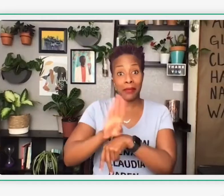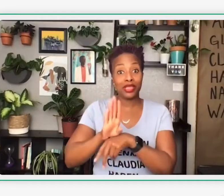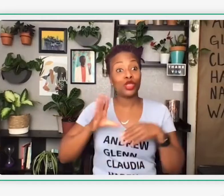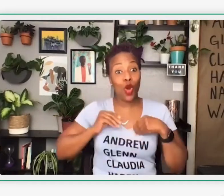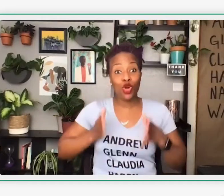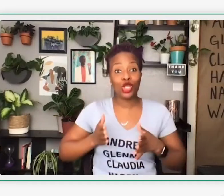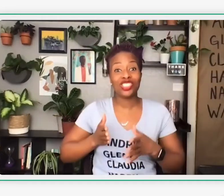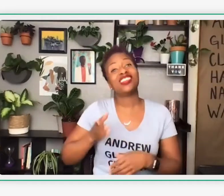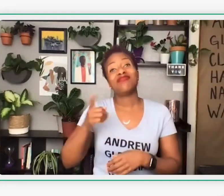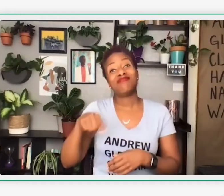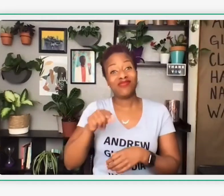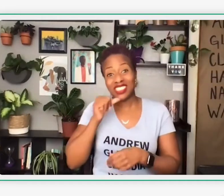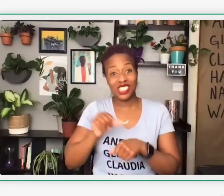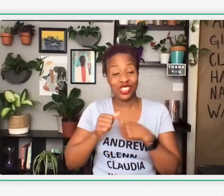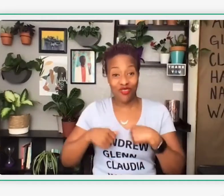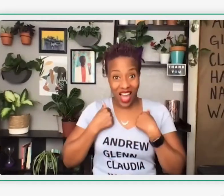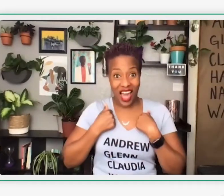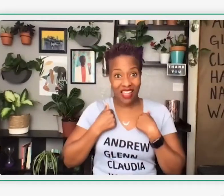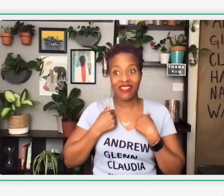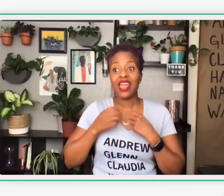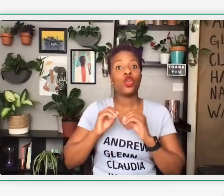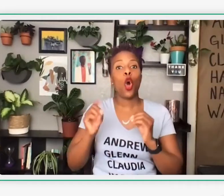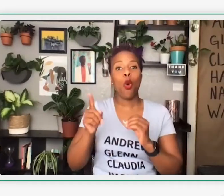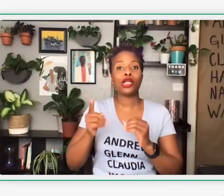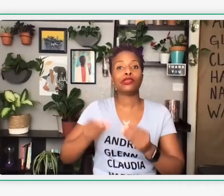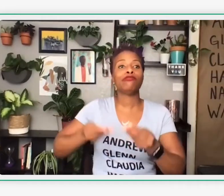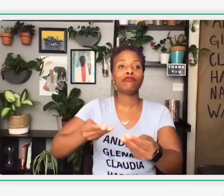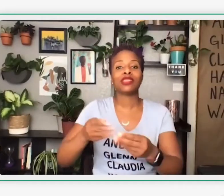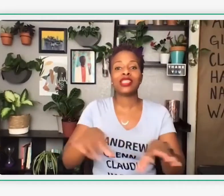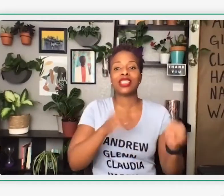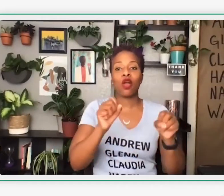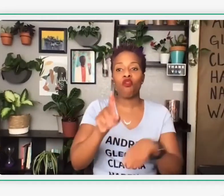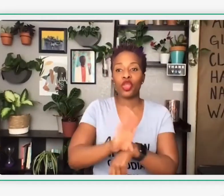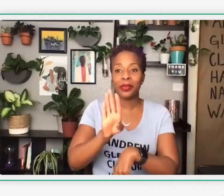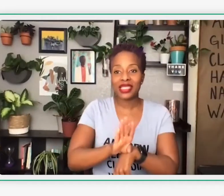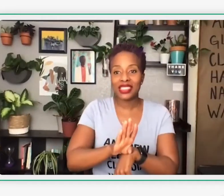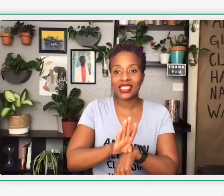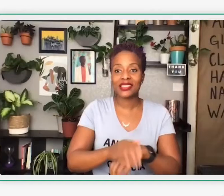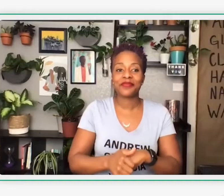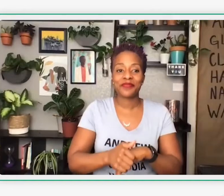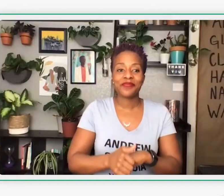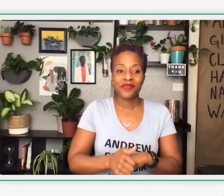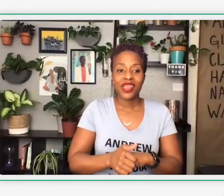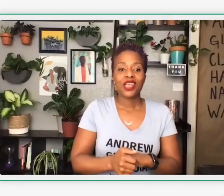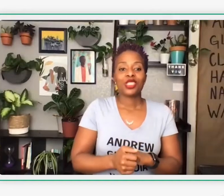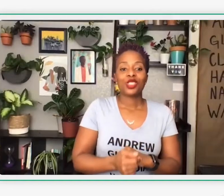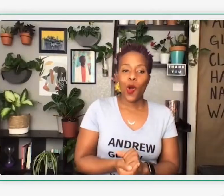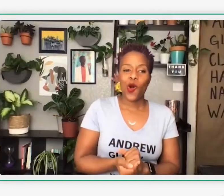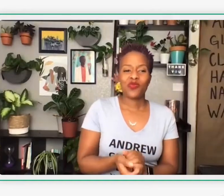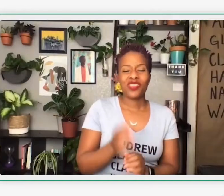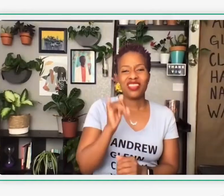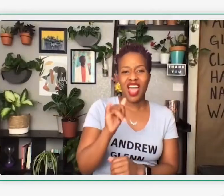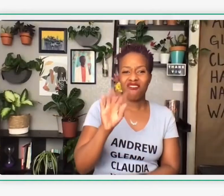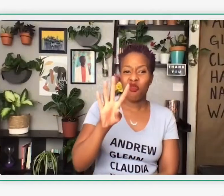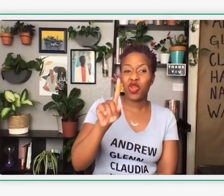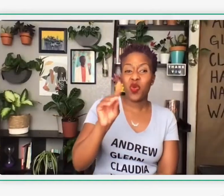hardest. And so many of those Black-owned business owners were not able to survive and didn't have anybody